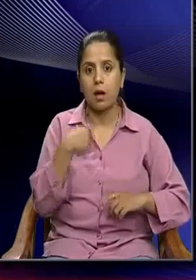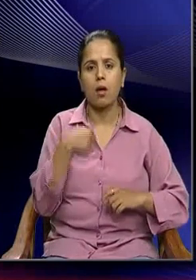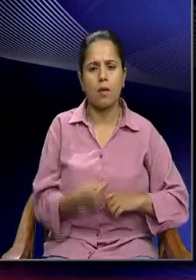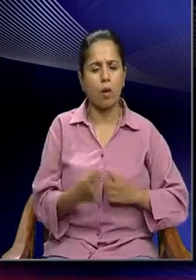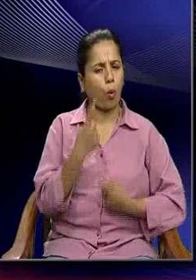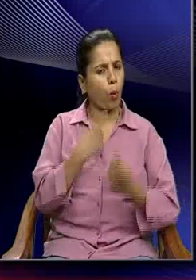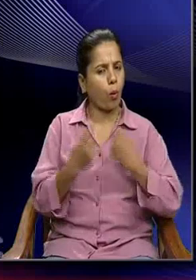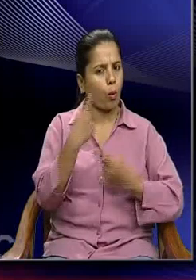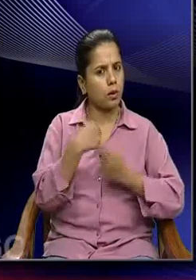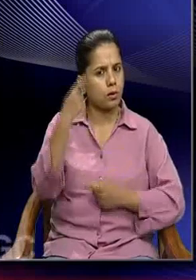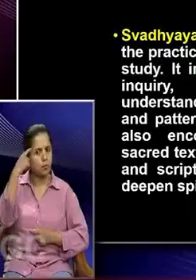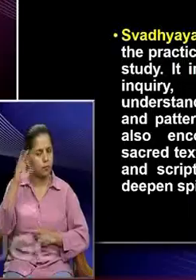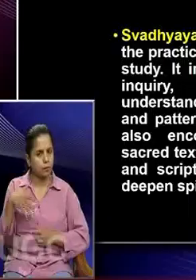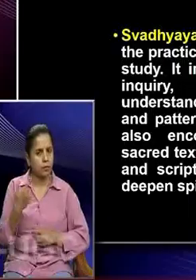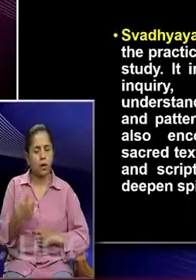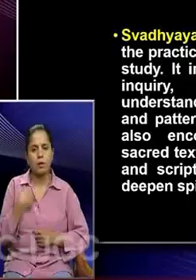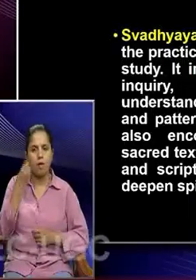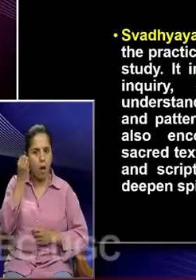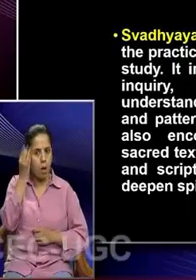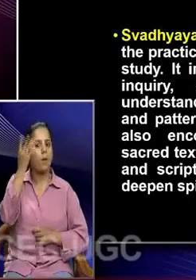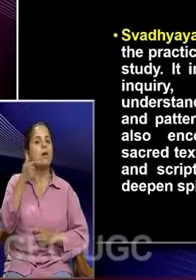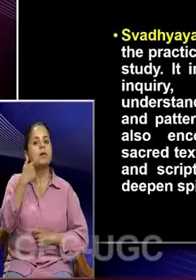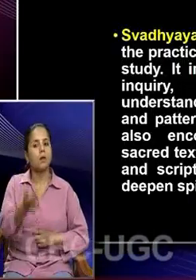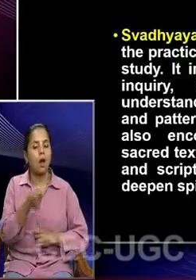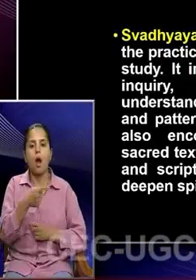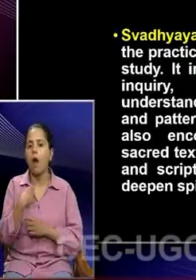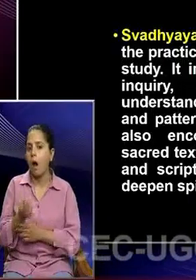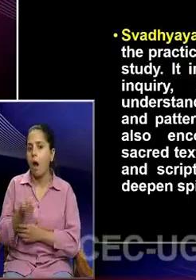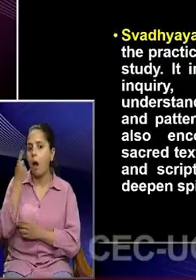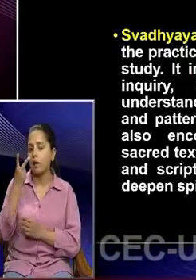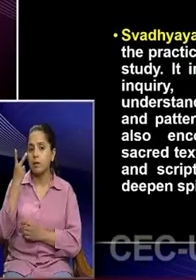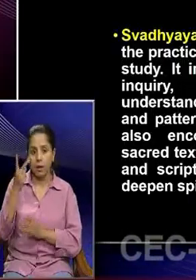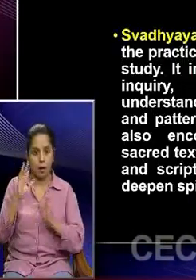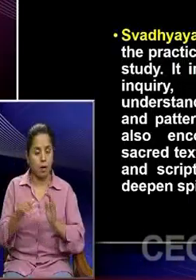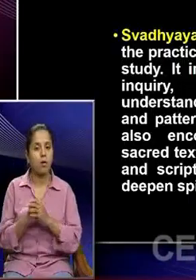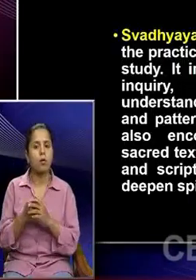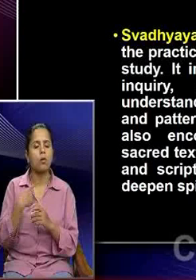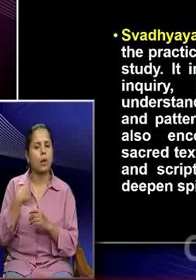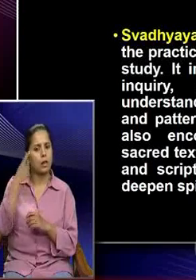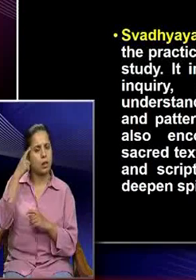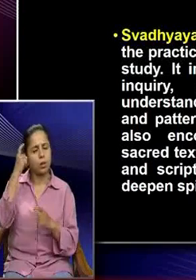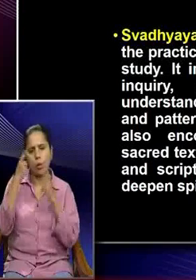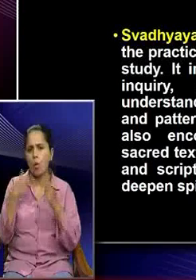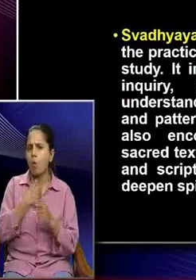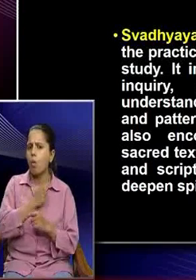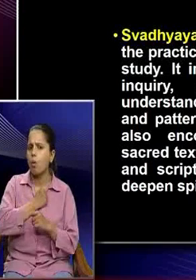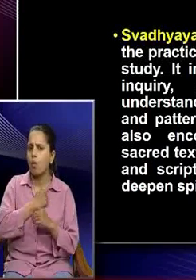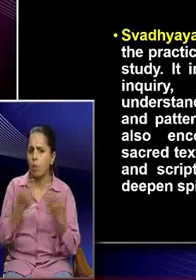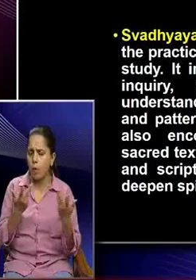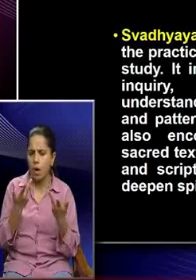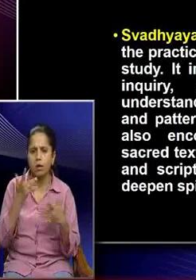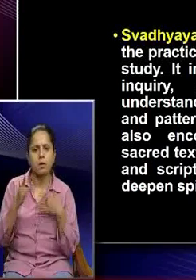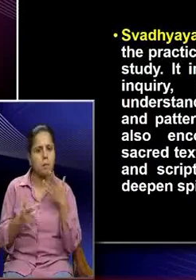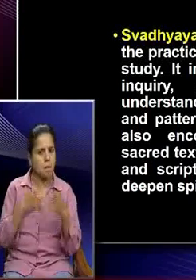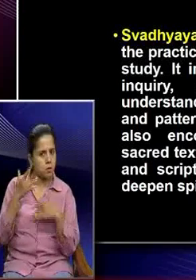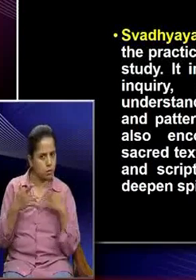self-inquiry, and self-awareness to understand one's thoughts,